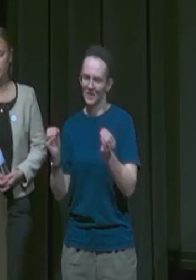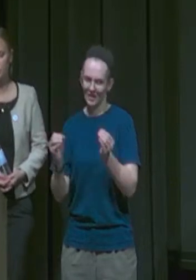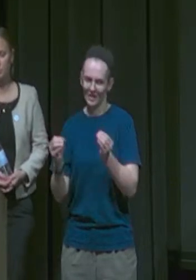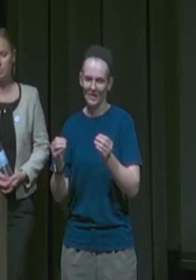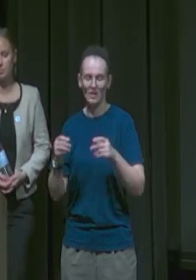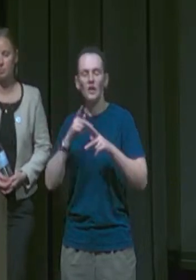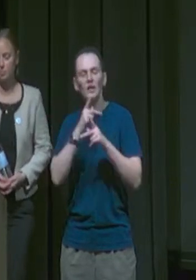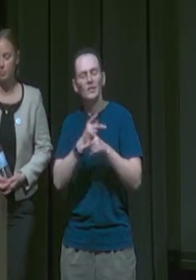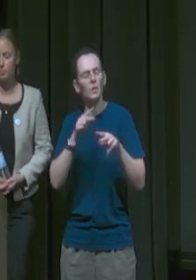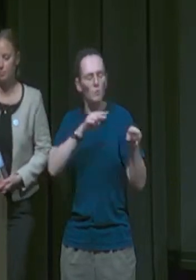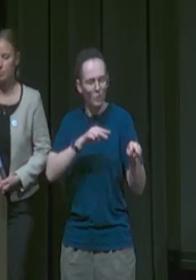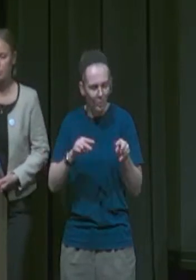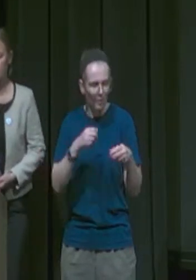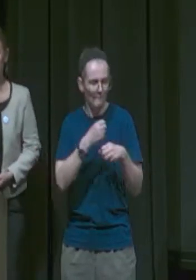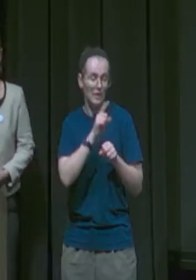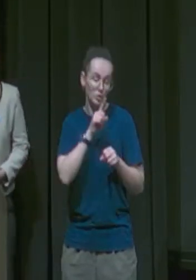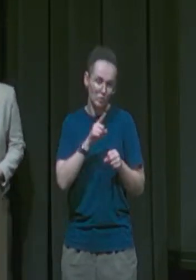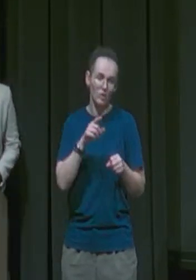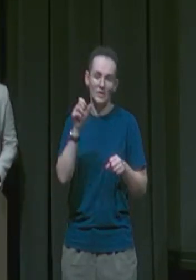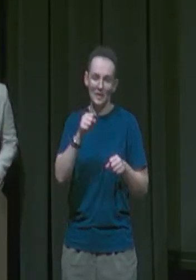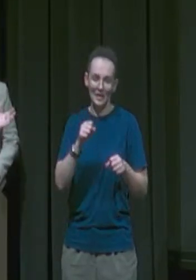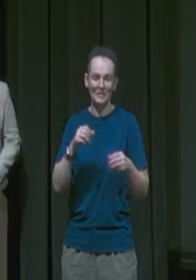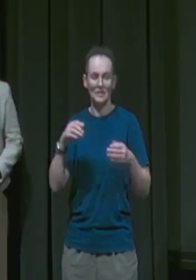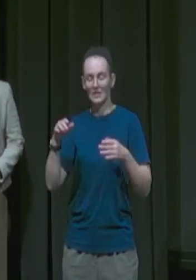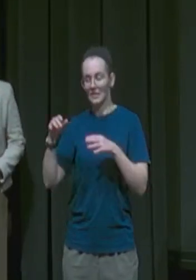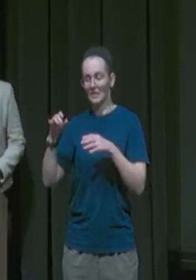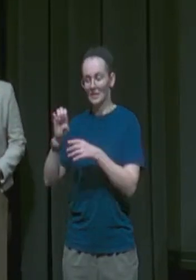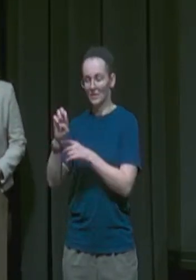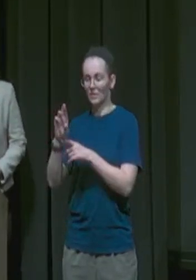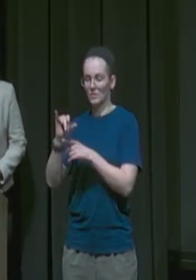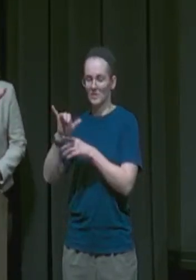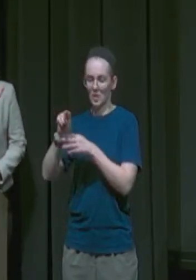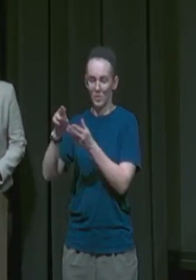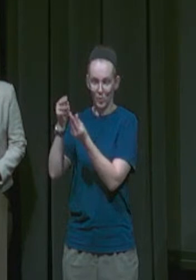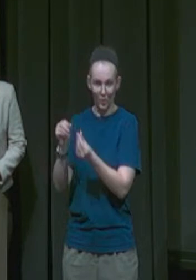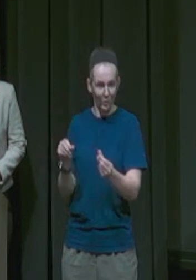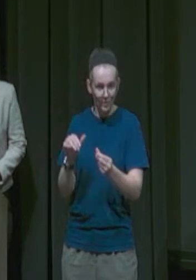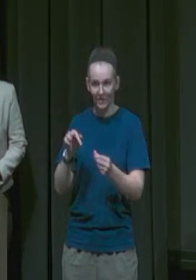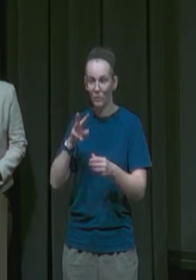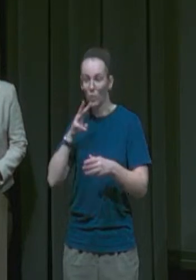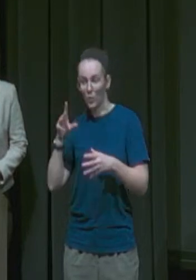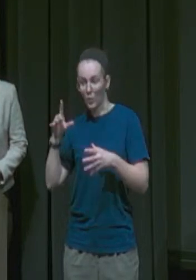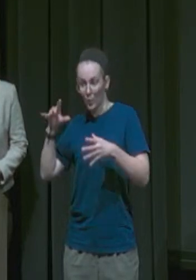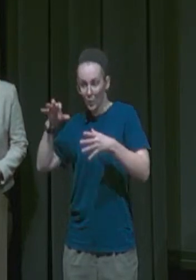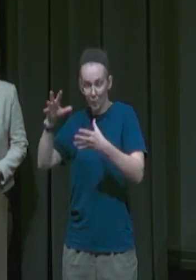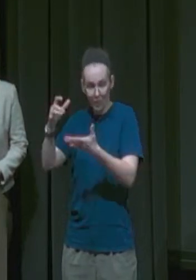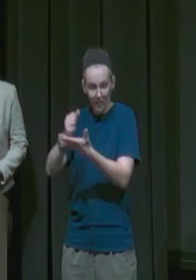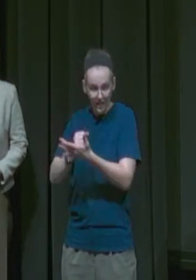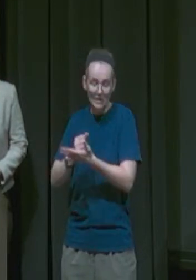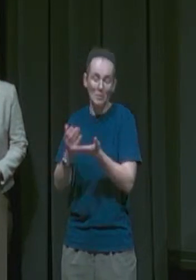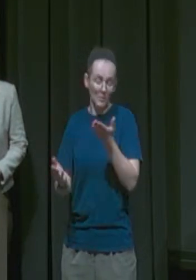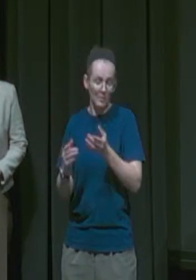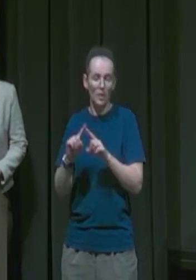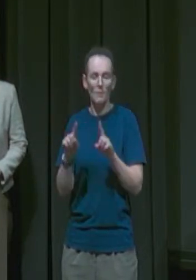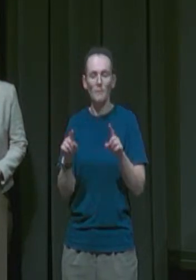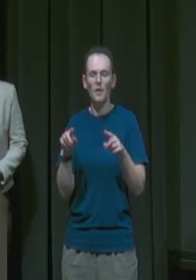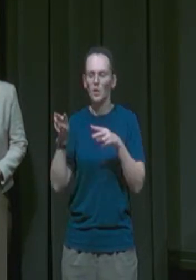keeping track of monitoring and any erosion where there's a point where the water's gathering. So in terms